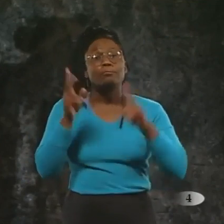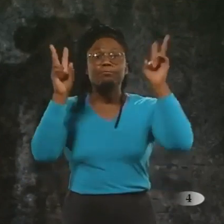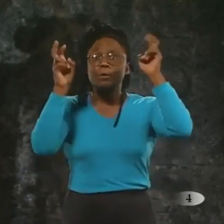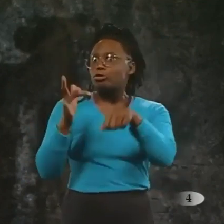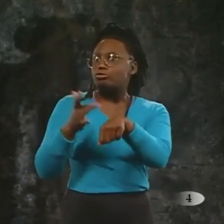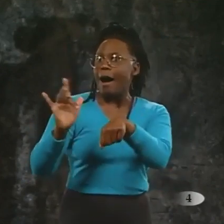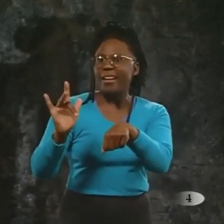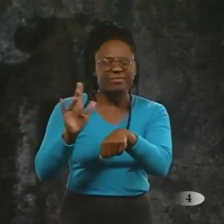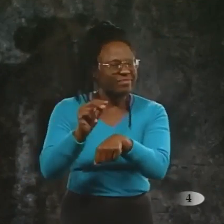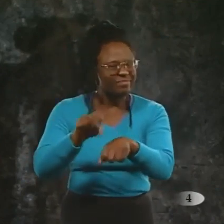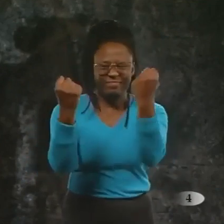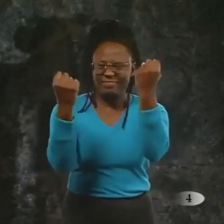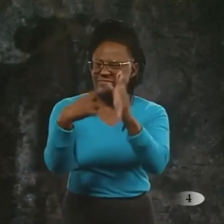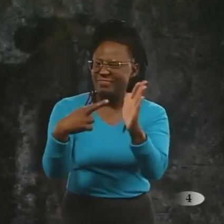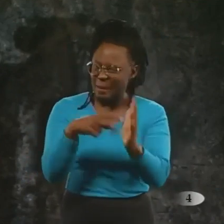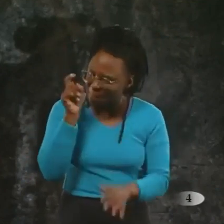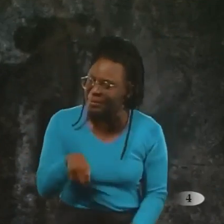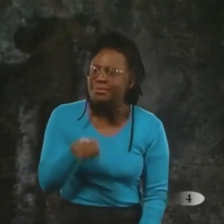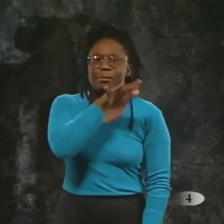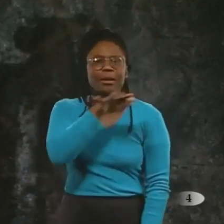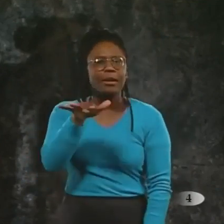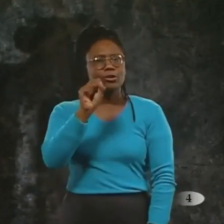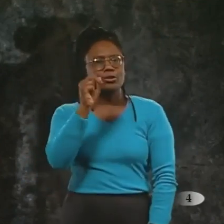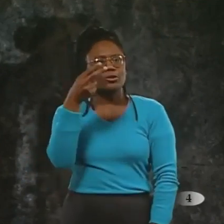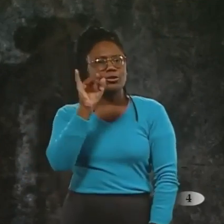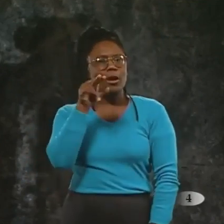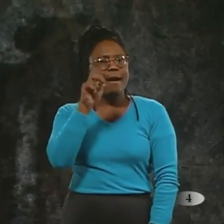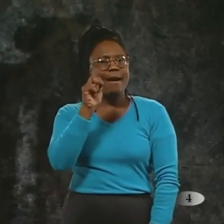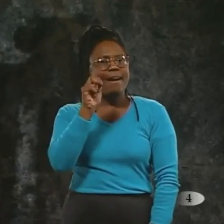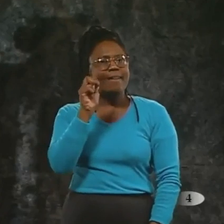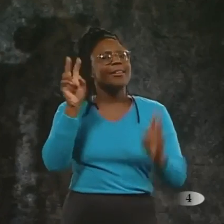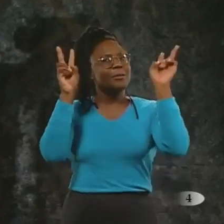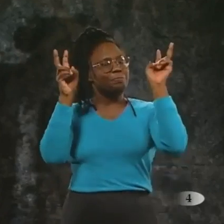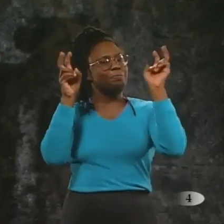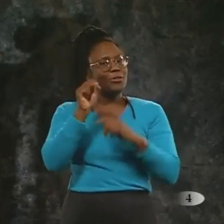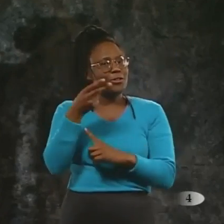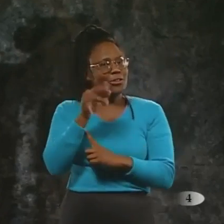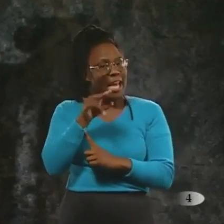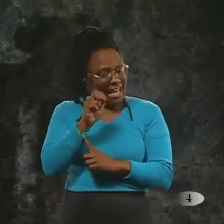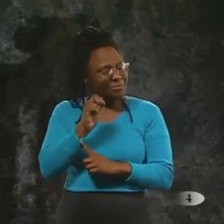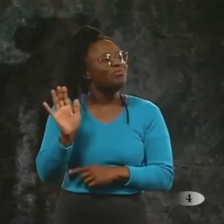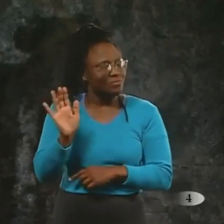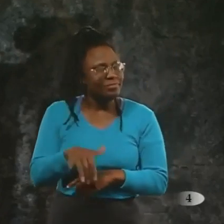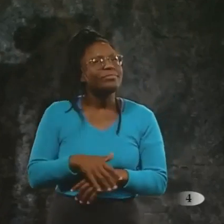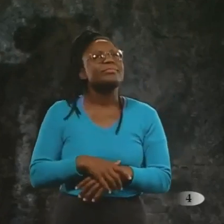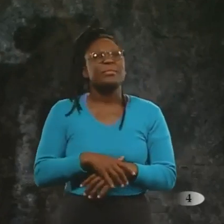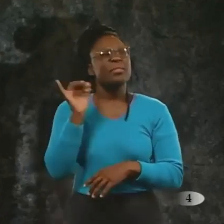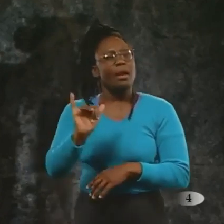Shine. You don't sign the word shine. That breaks the rules. Fingerspell shine.